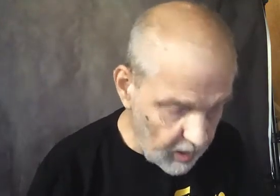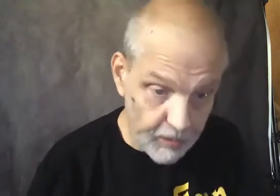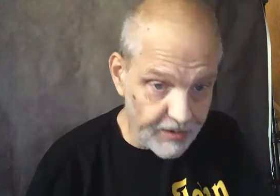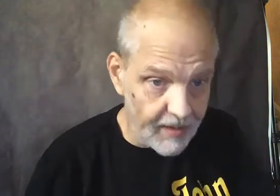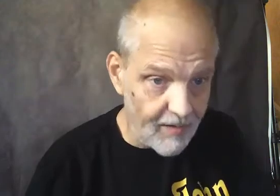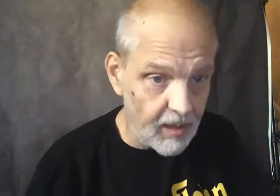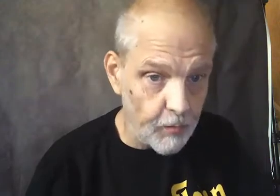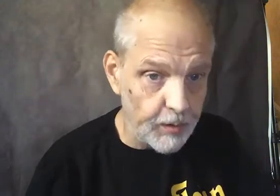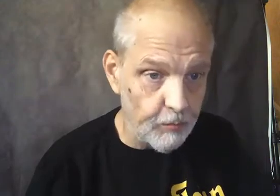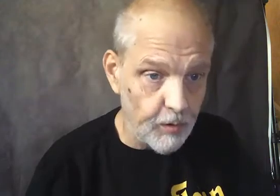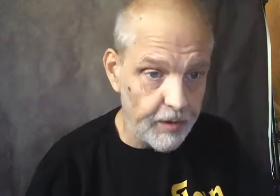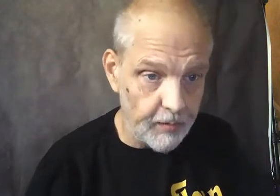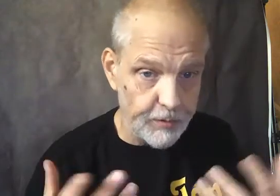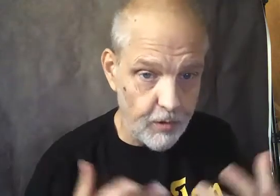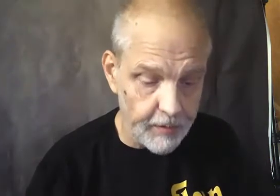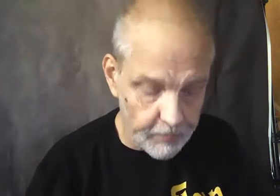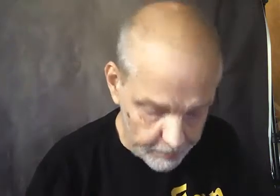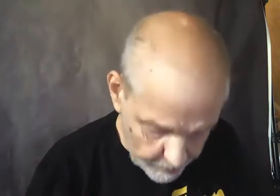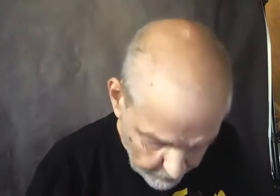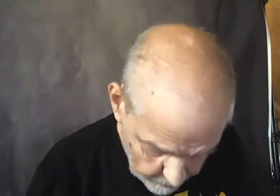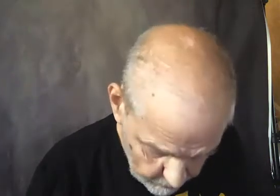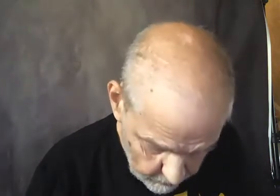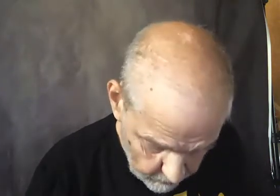because they didn't have any other way to record it and preserve it.